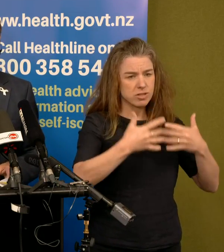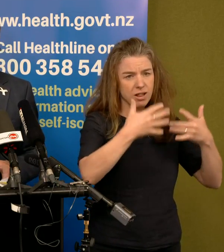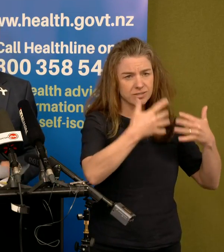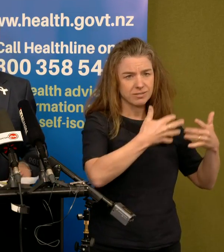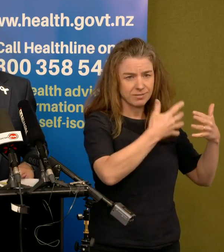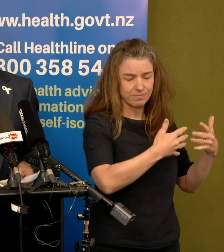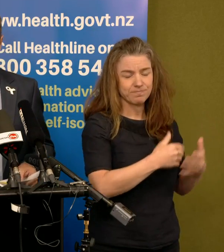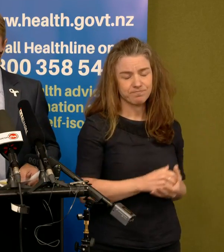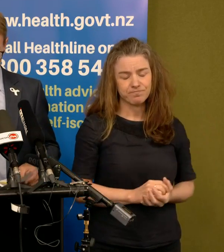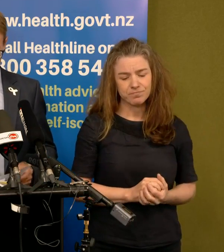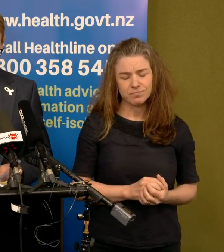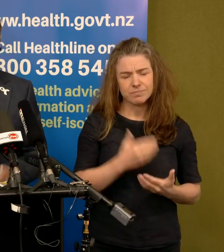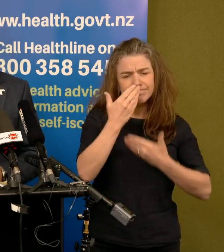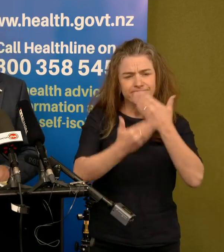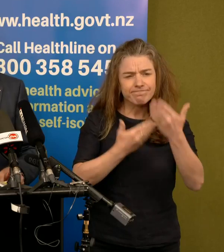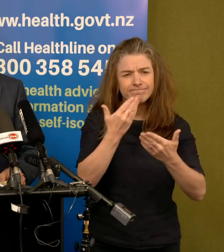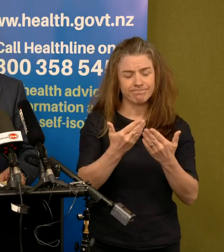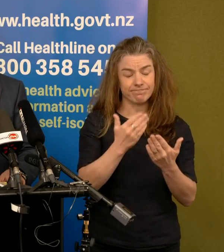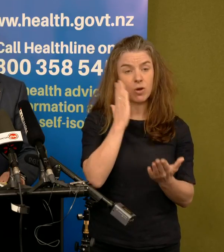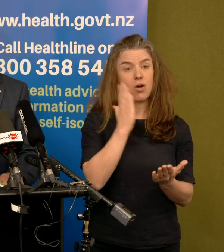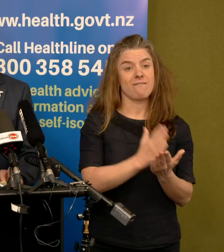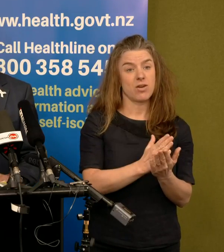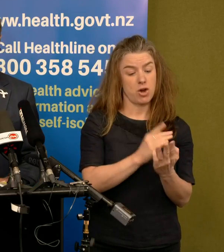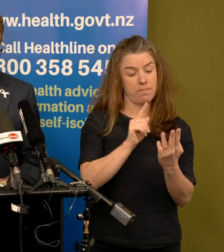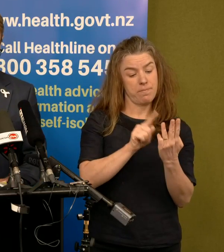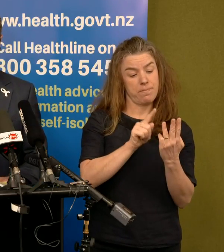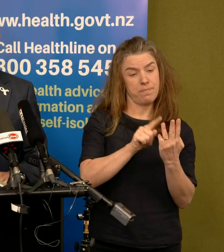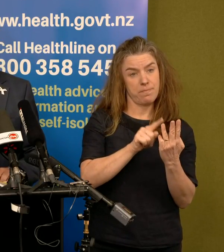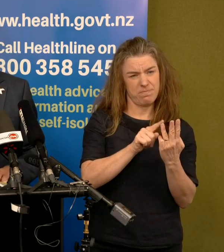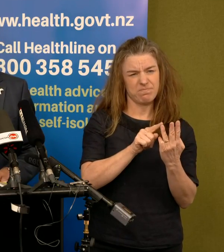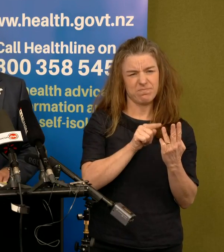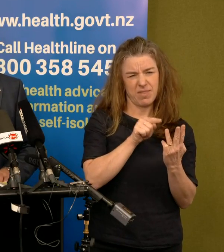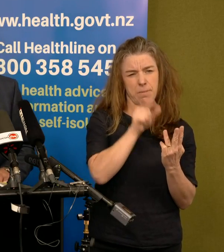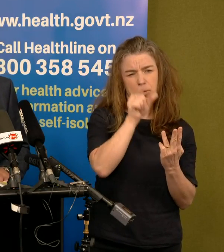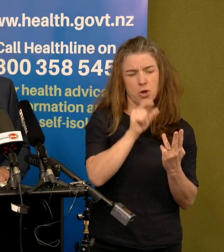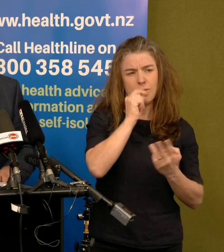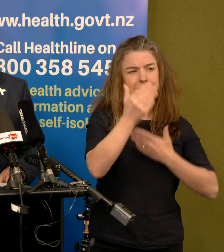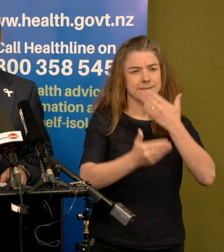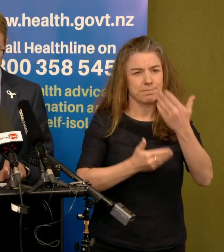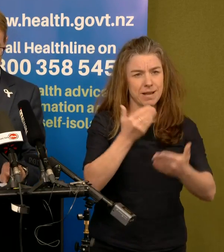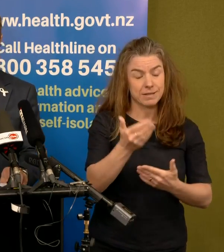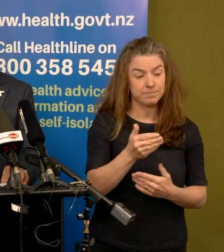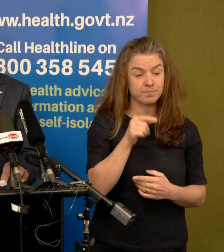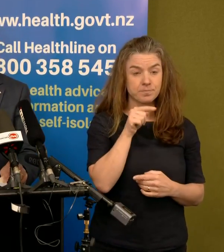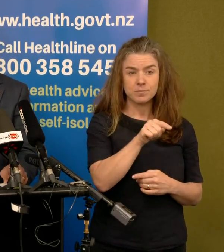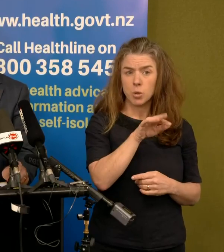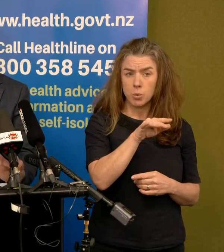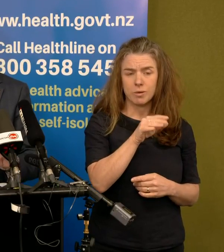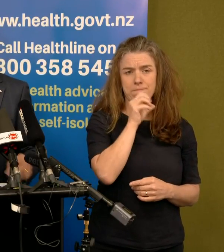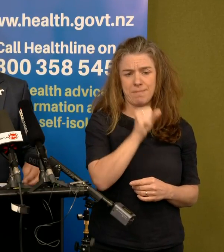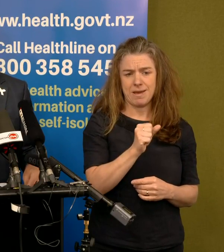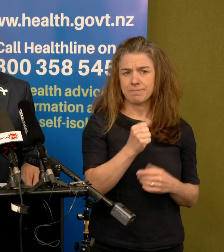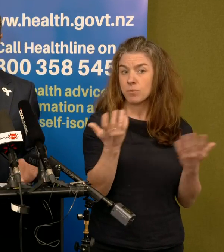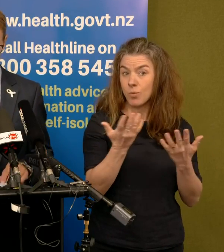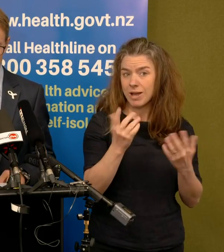I'm just going to talk through some of the detail now of today's case. So the third case is a man in Auckland in